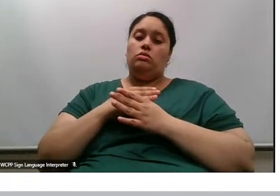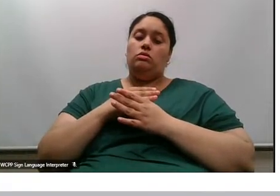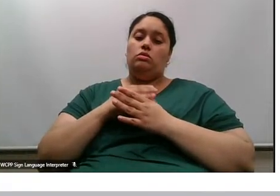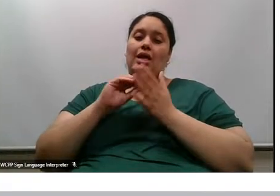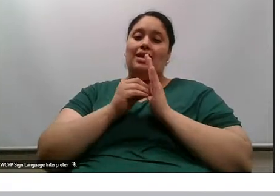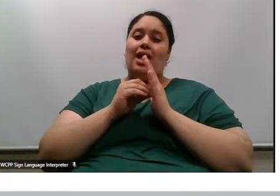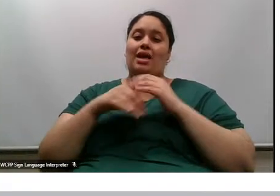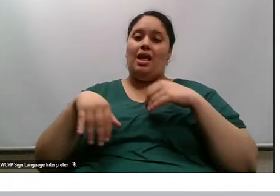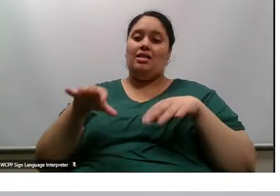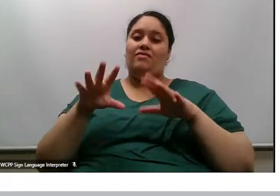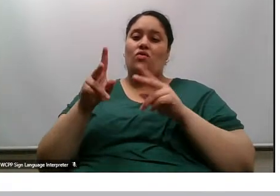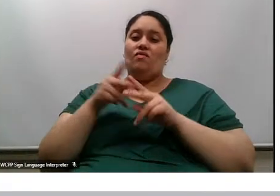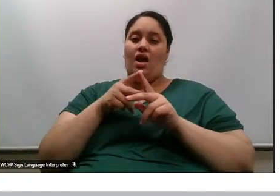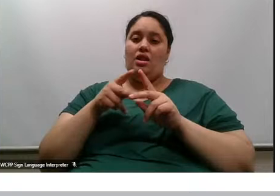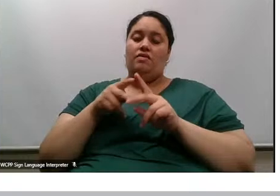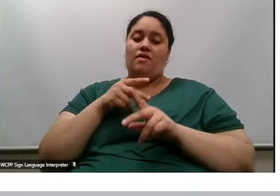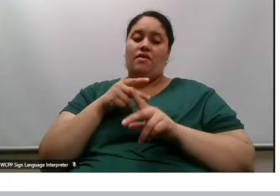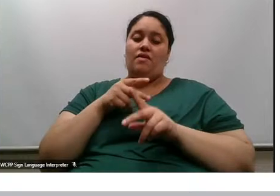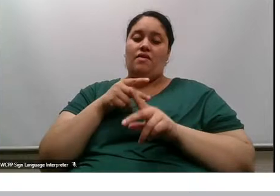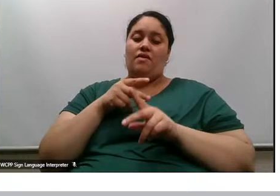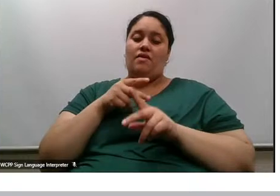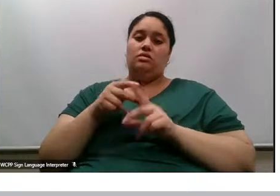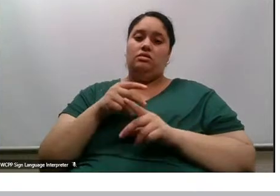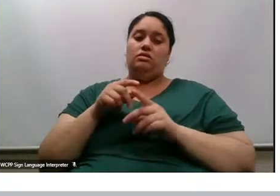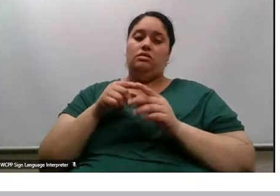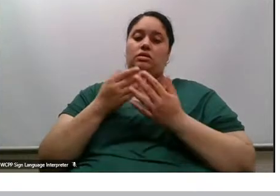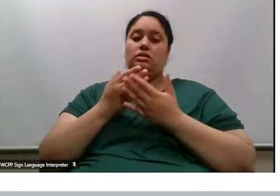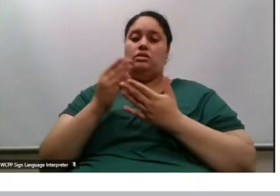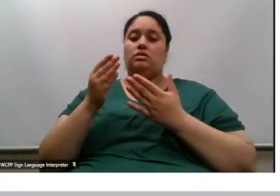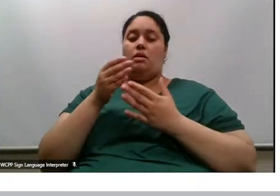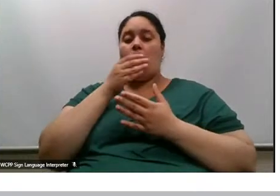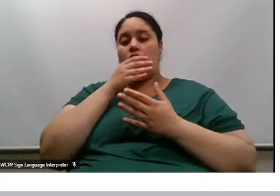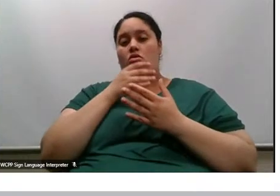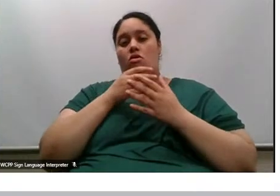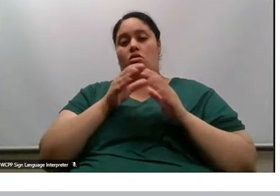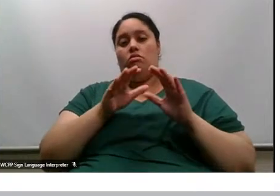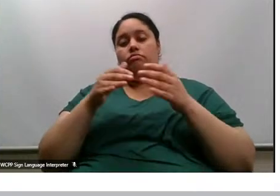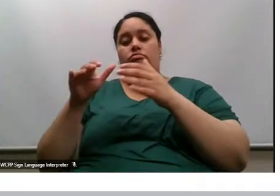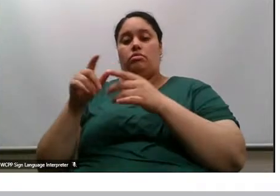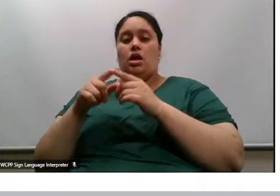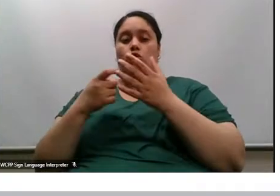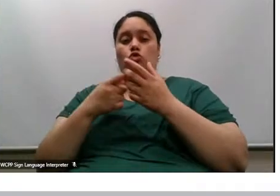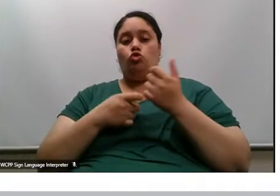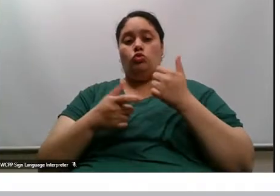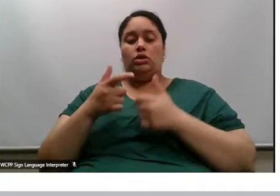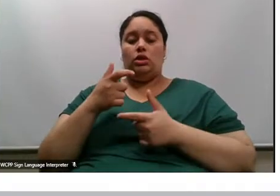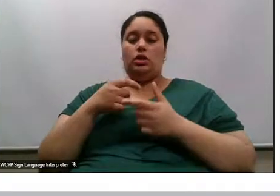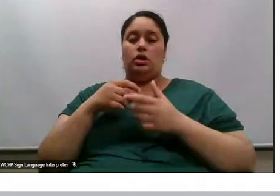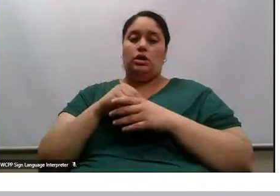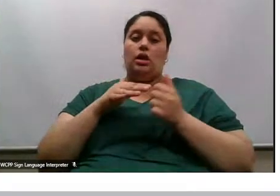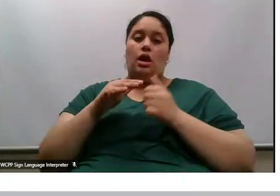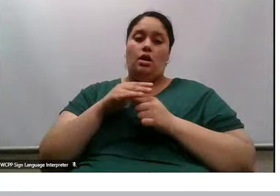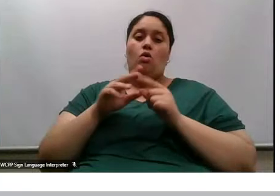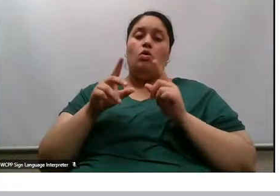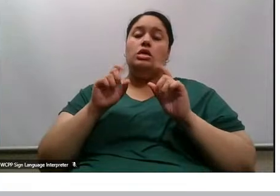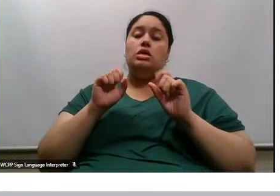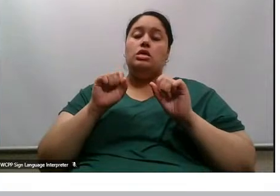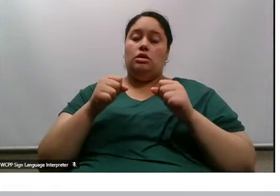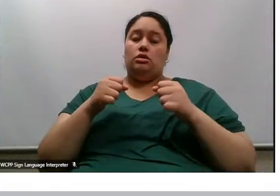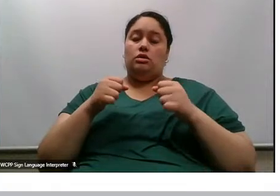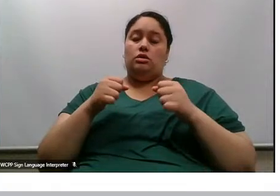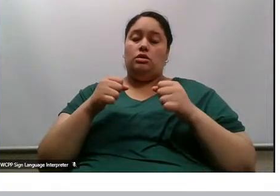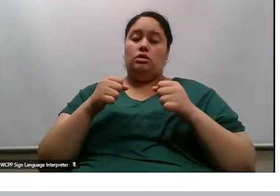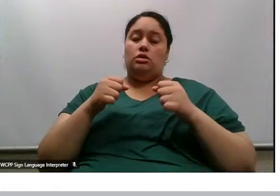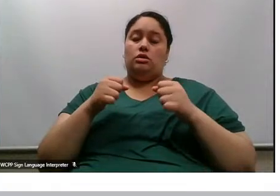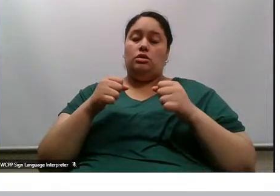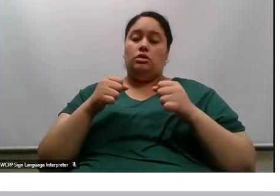activity or just violence attacking some of the outlets and the shooting incidents that sprouted from there. Of course, we respond to that